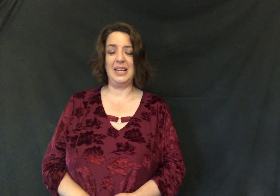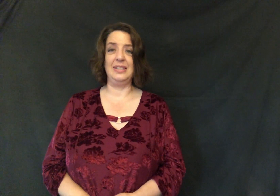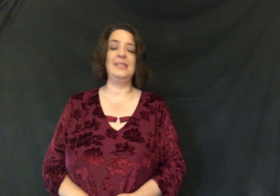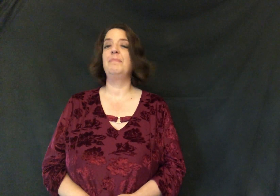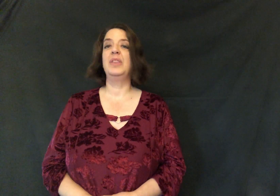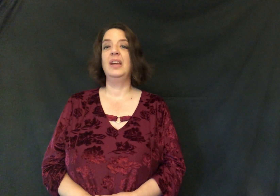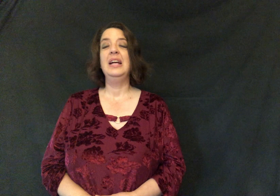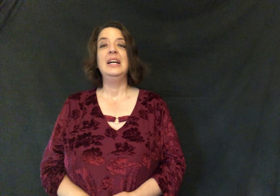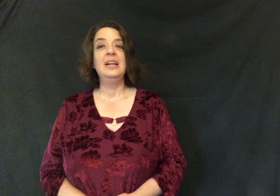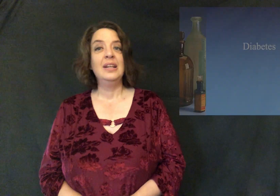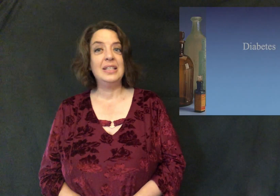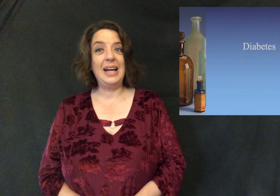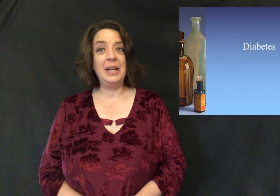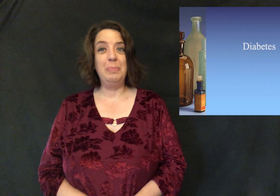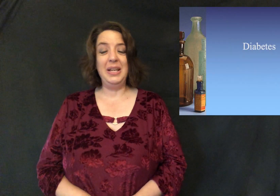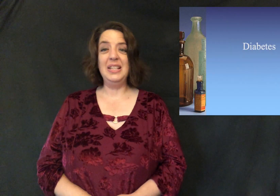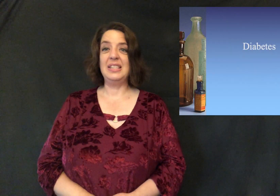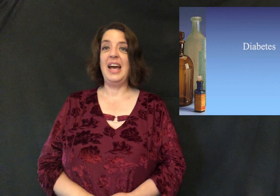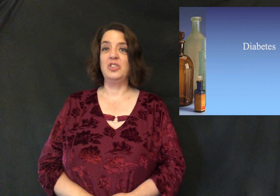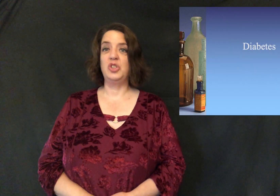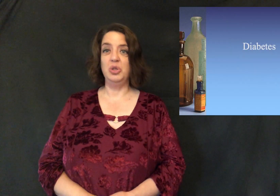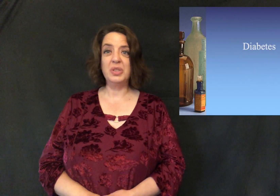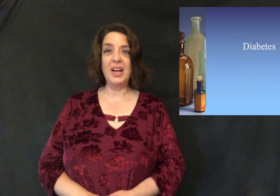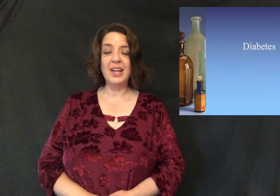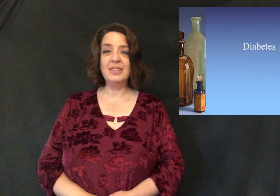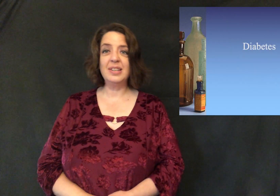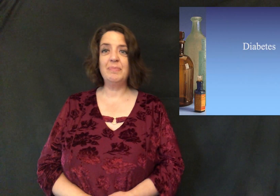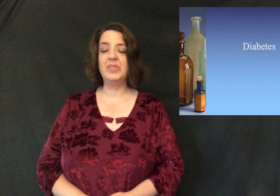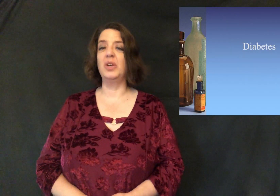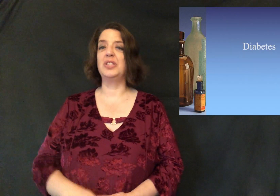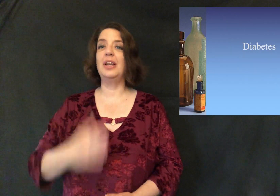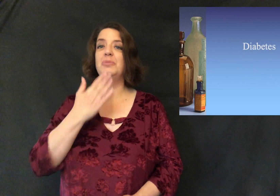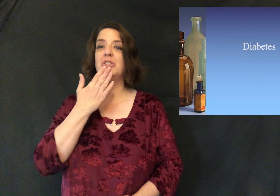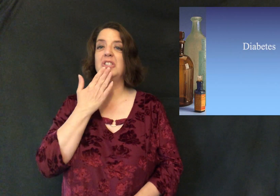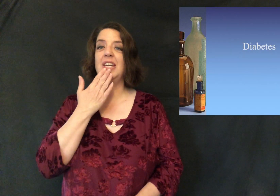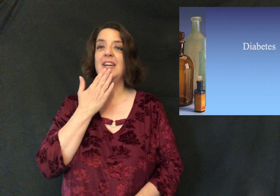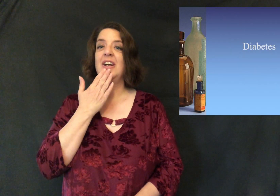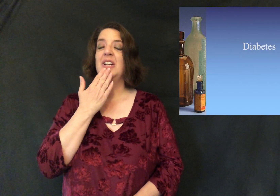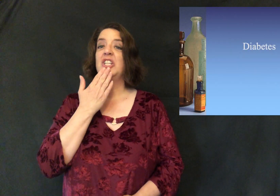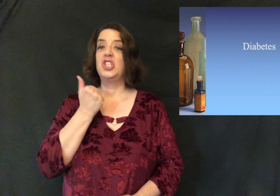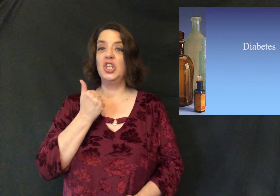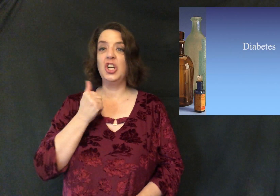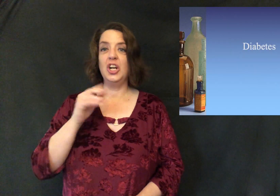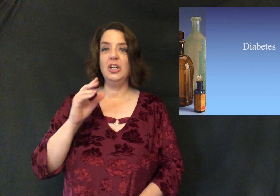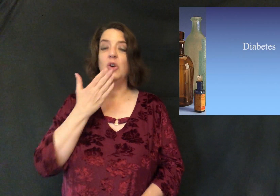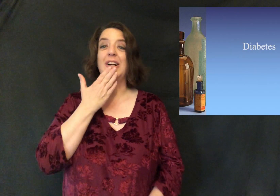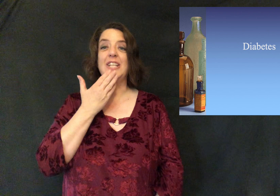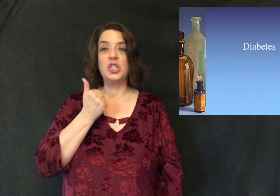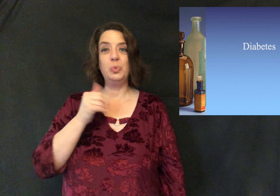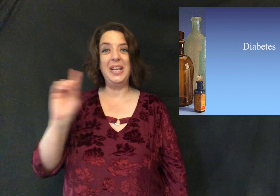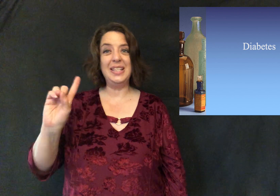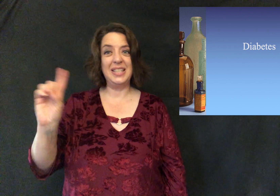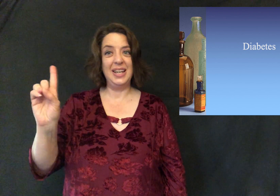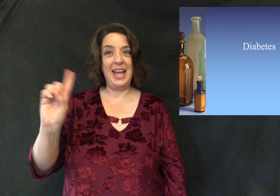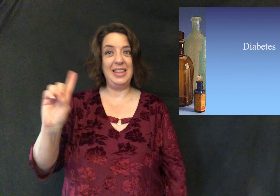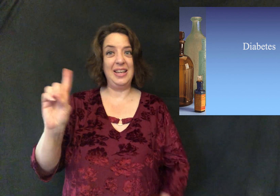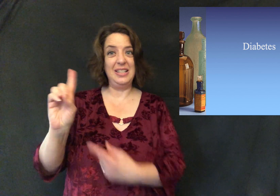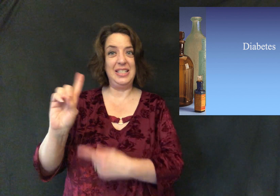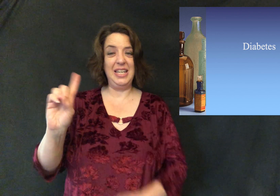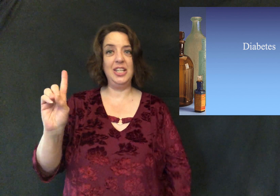does. Diabetes has two signs. So sometimes you'll see sugar or like sweet, and then D